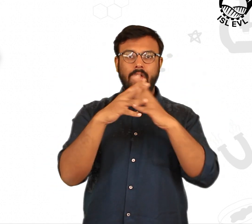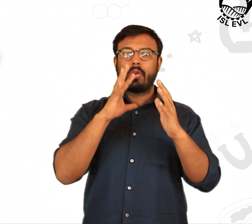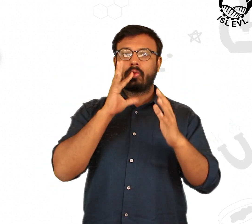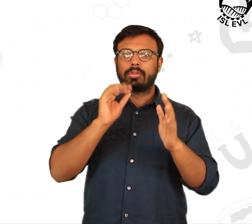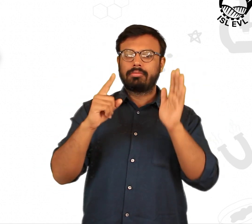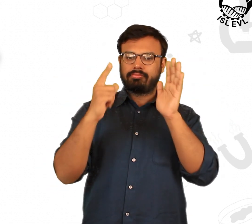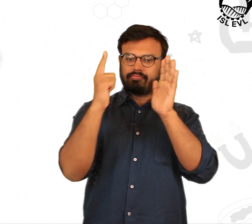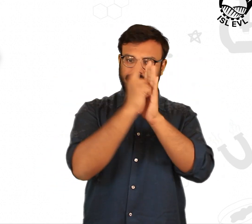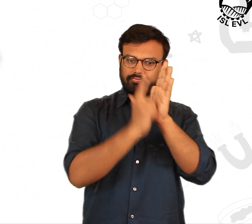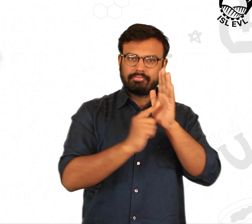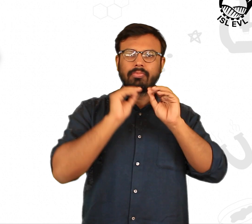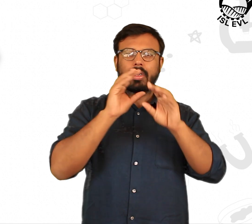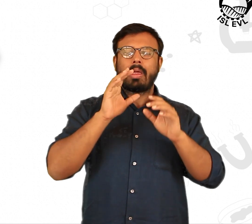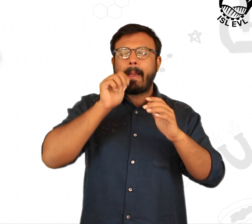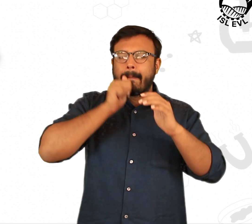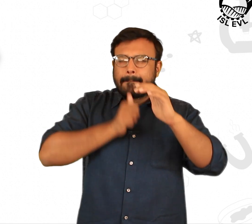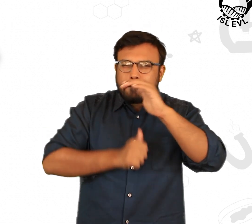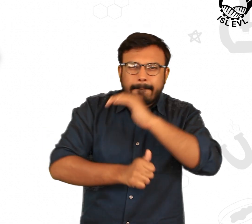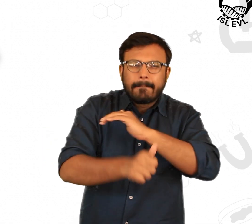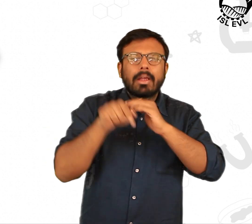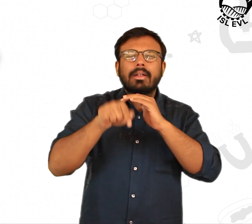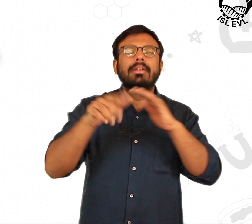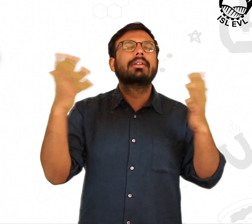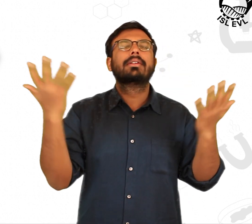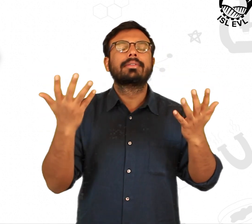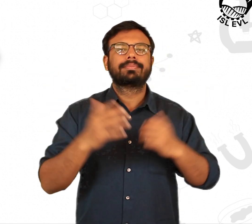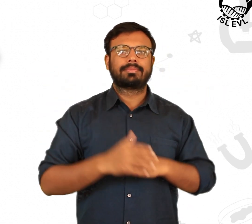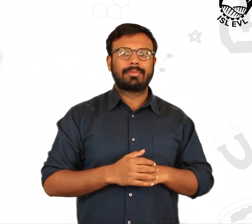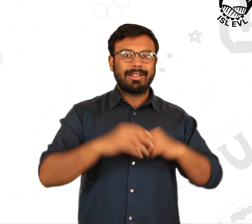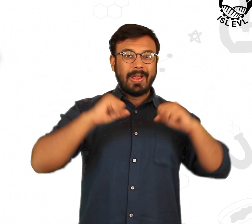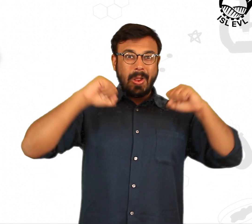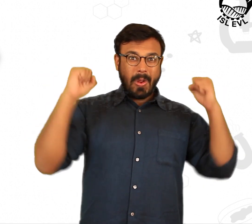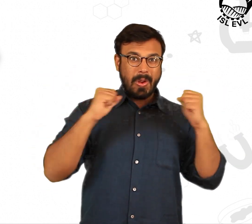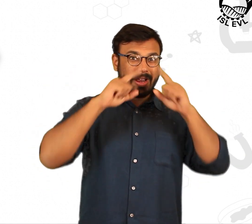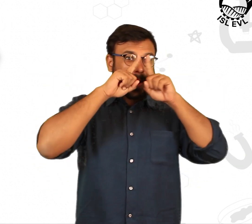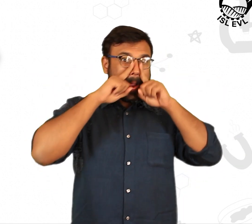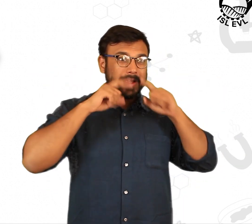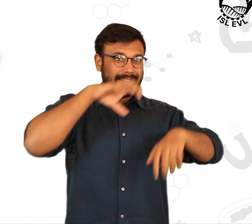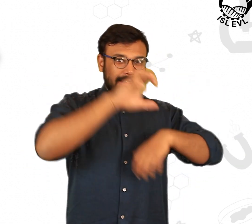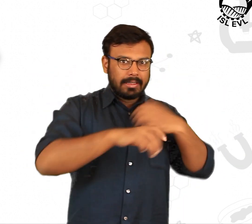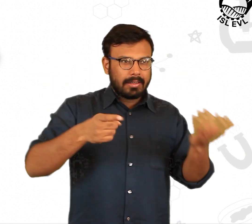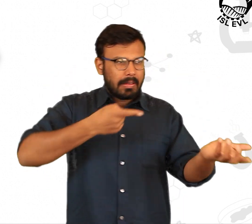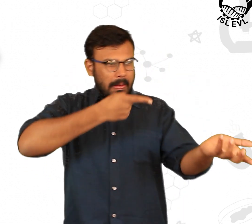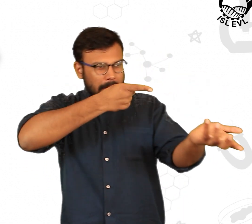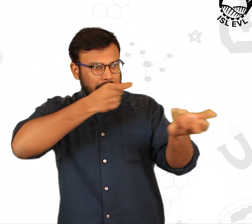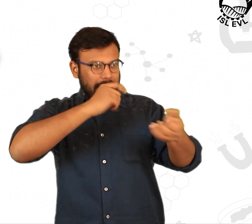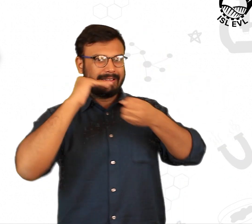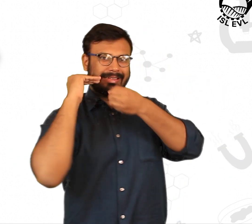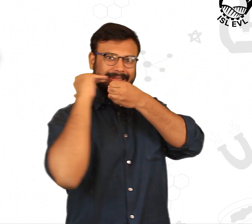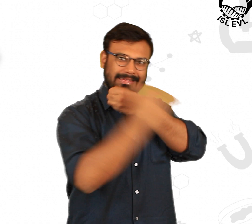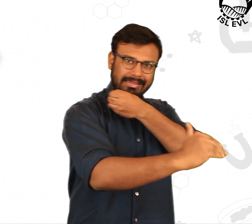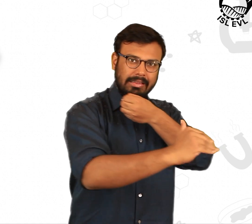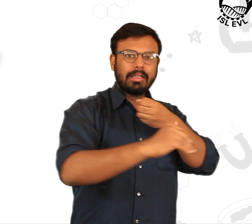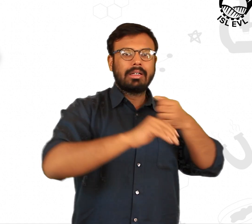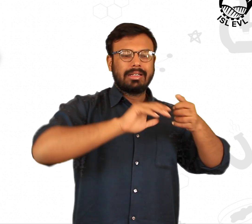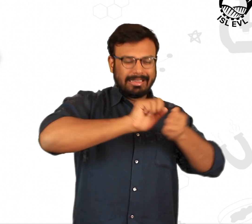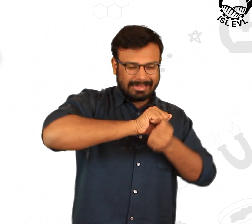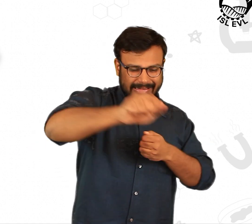poaching, which is the illegal hunting or capturing of wild animals for sale of their